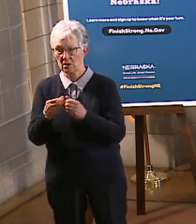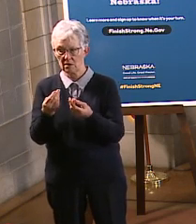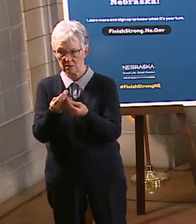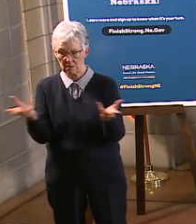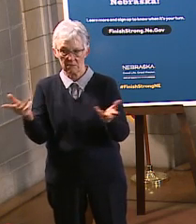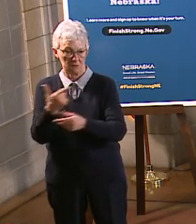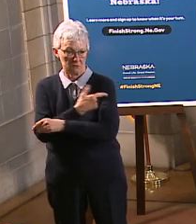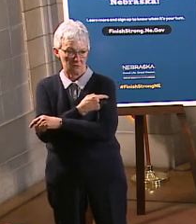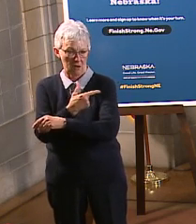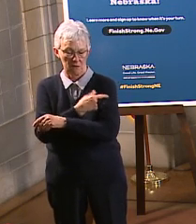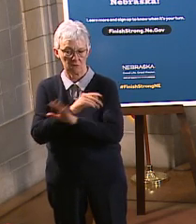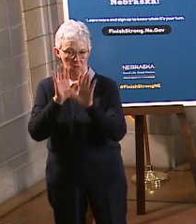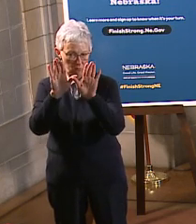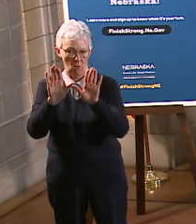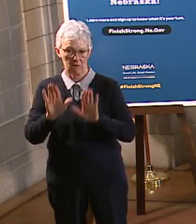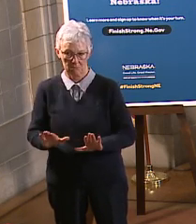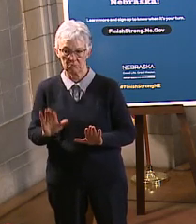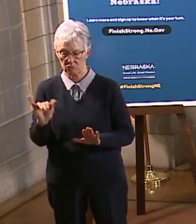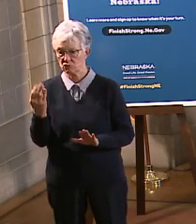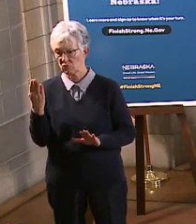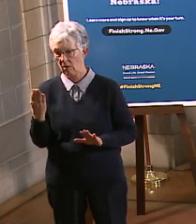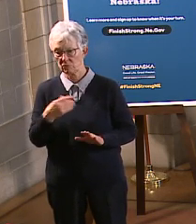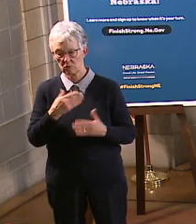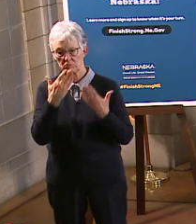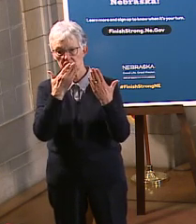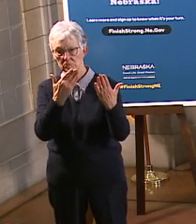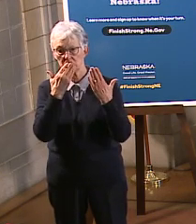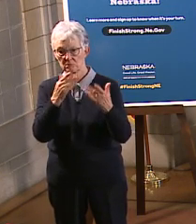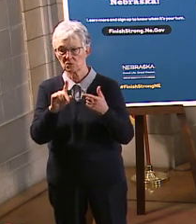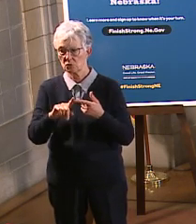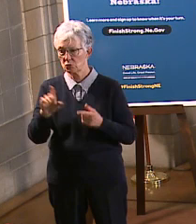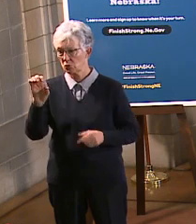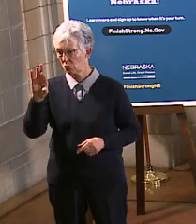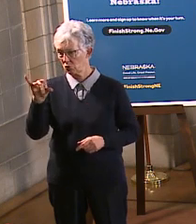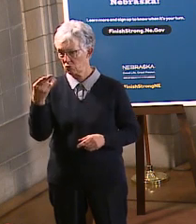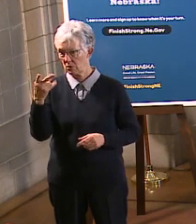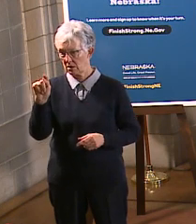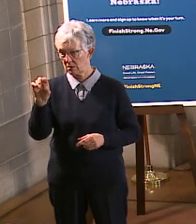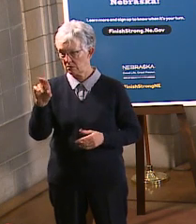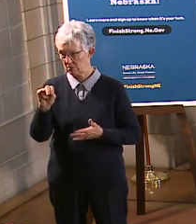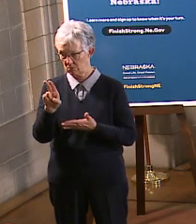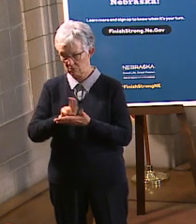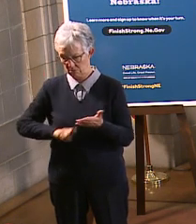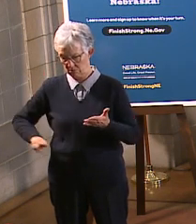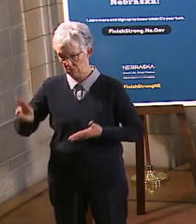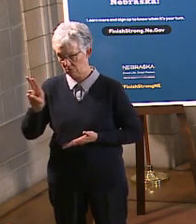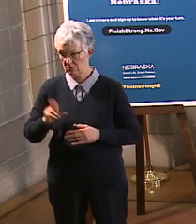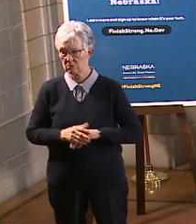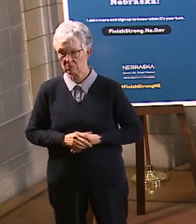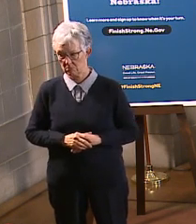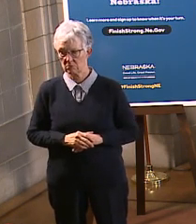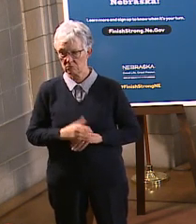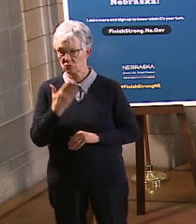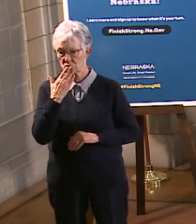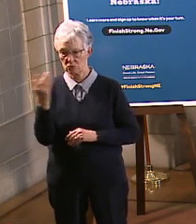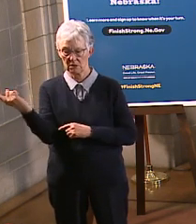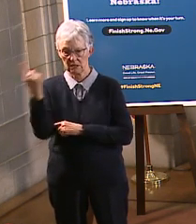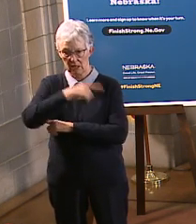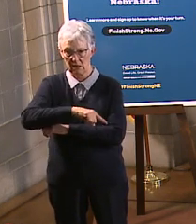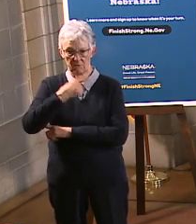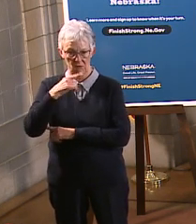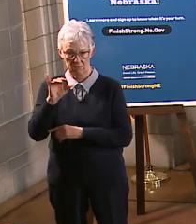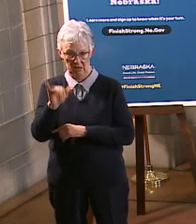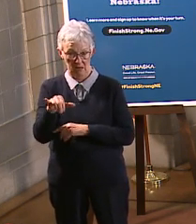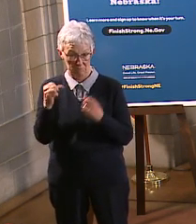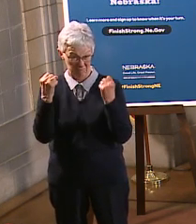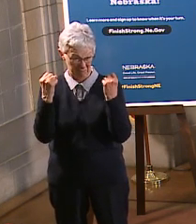wonderfully well. So I want to thank all the folks at Creighton University who helped make that happen. It really was a great, great day for us to get that many